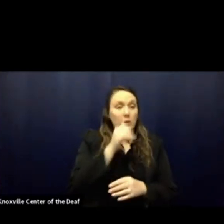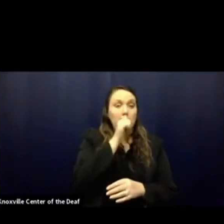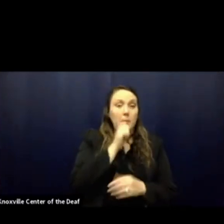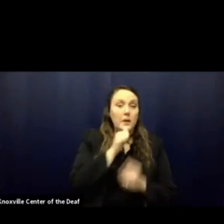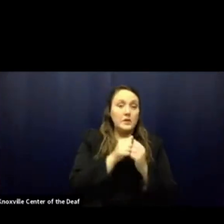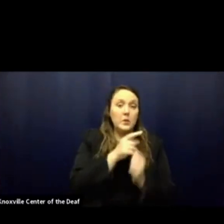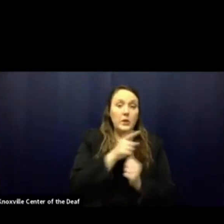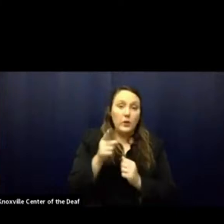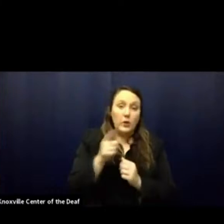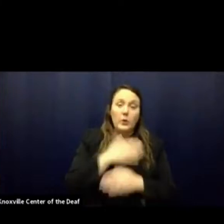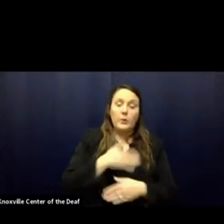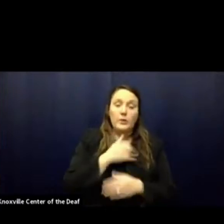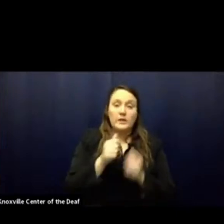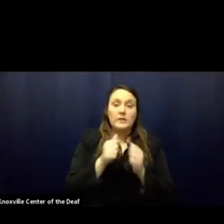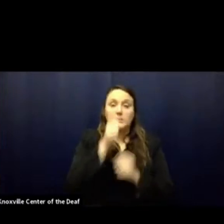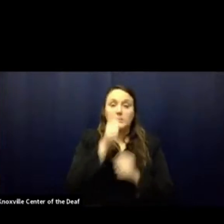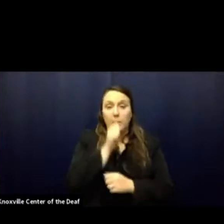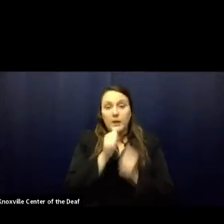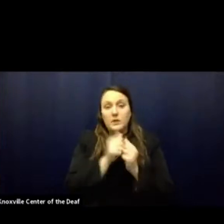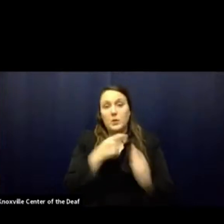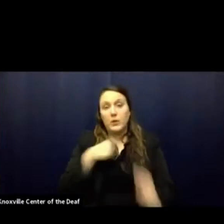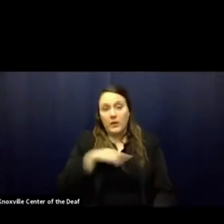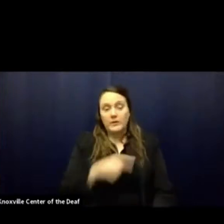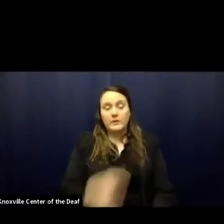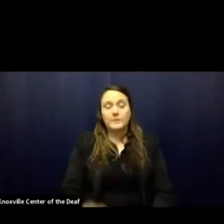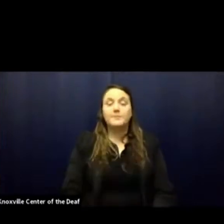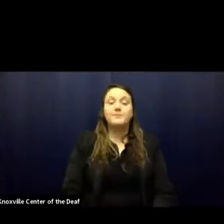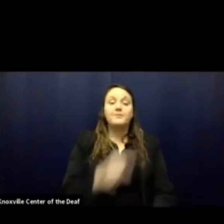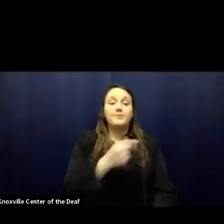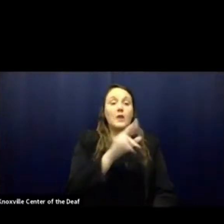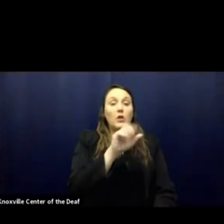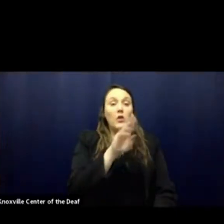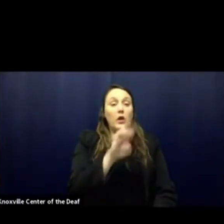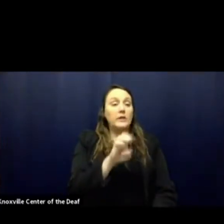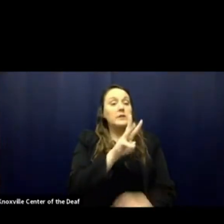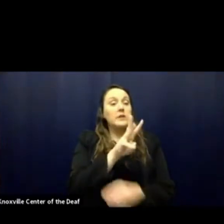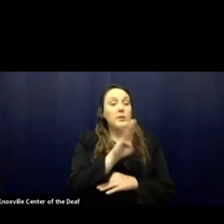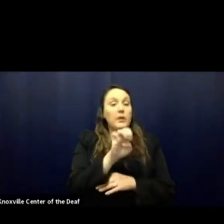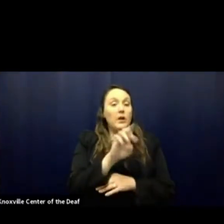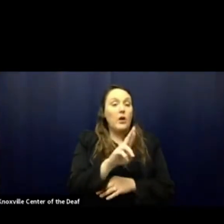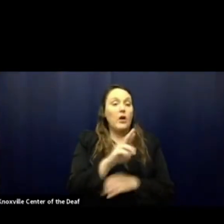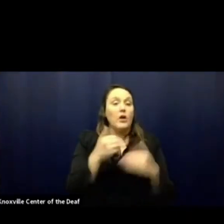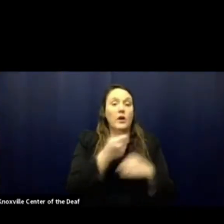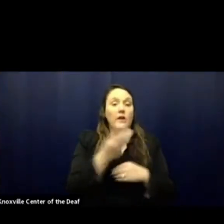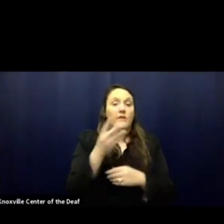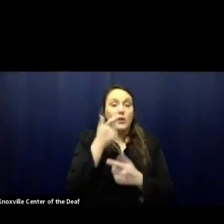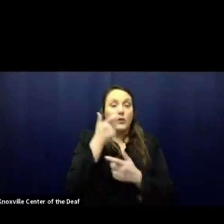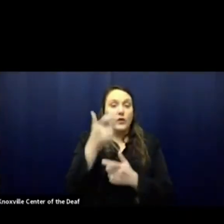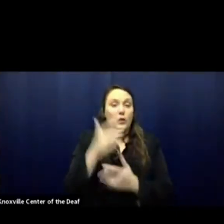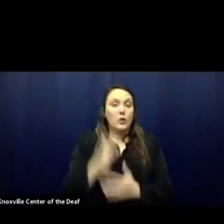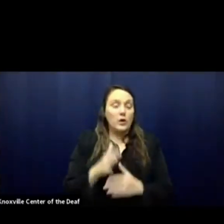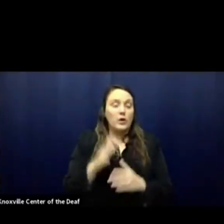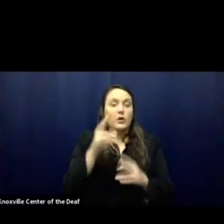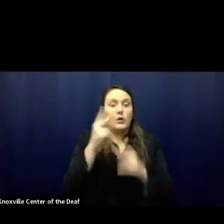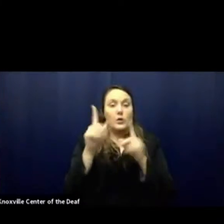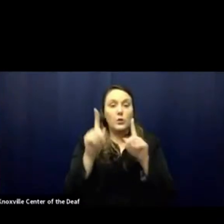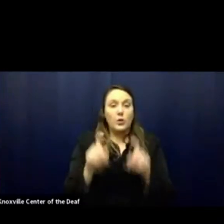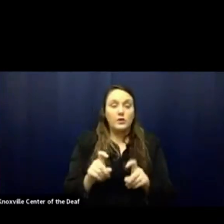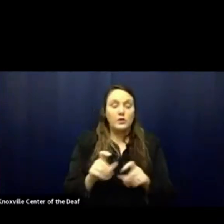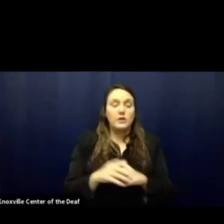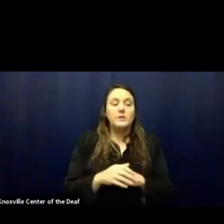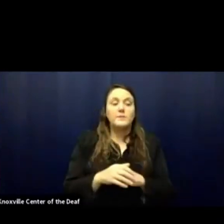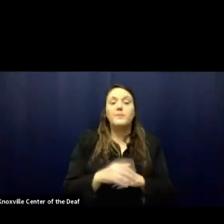with us as well. From Grace with WBIR, she said they have a few viewer questions as well. The first is, what is the breakdown